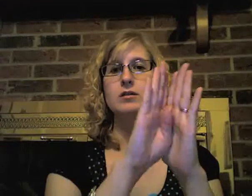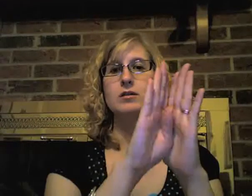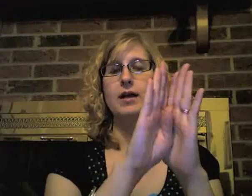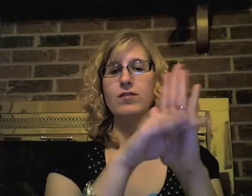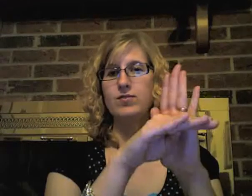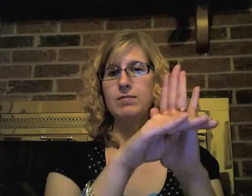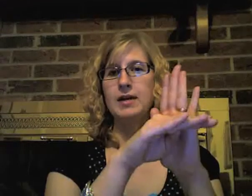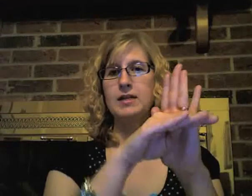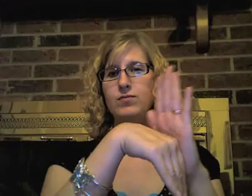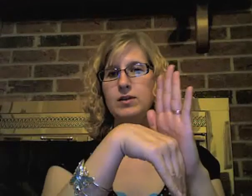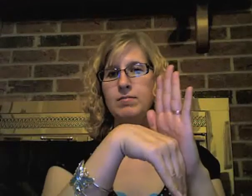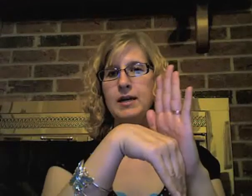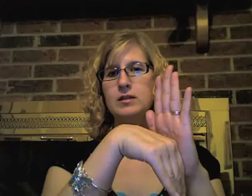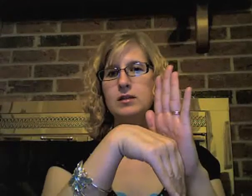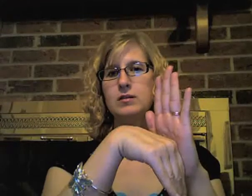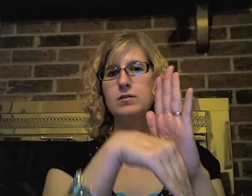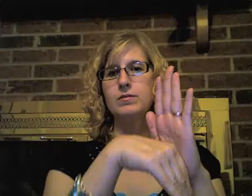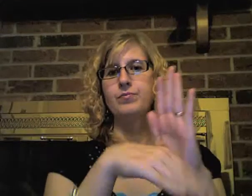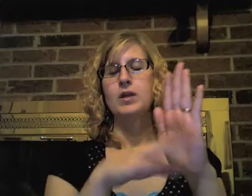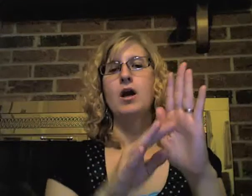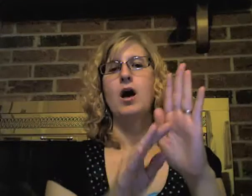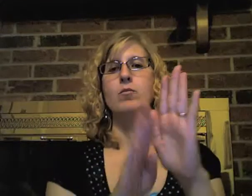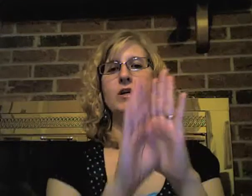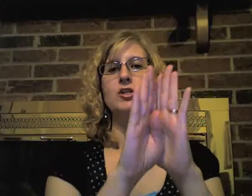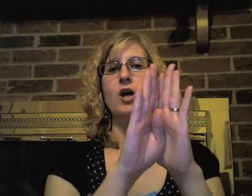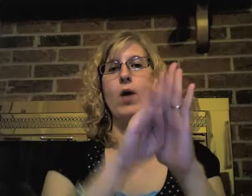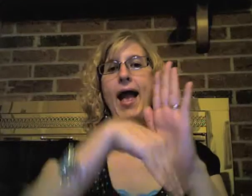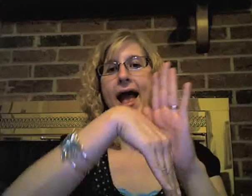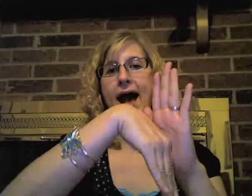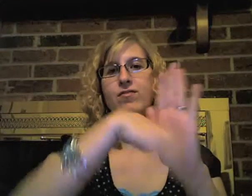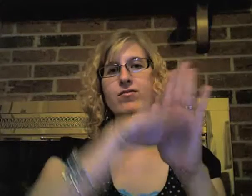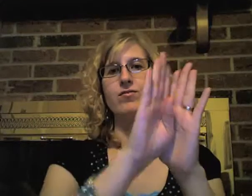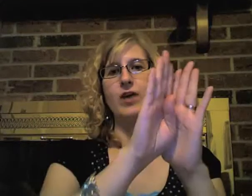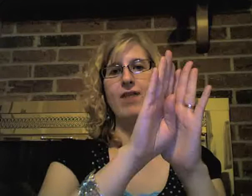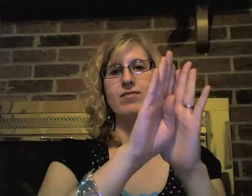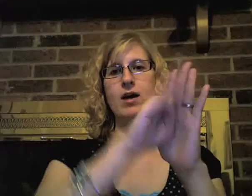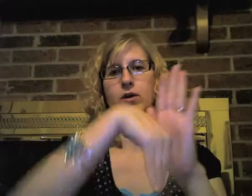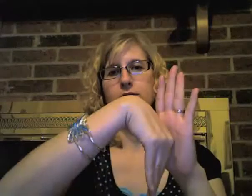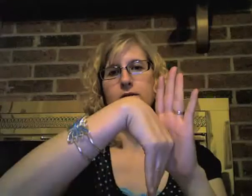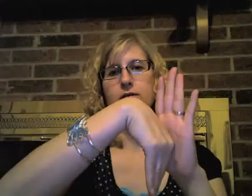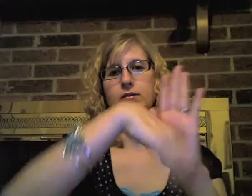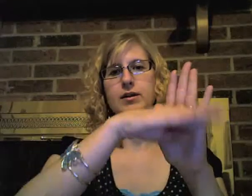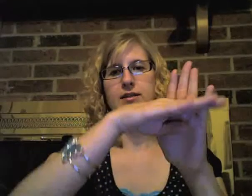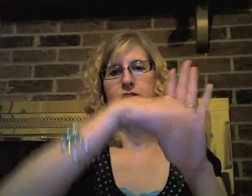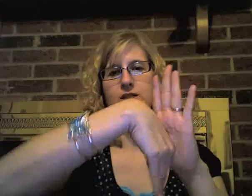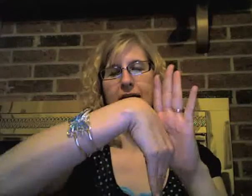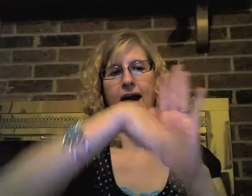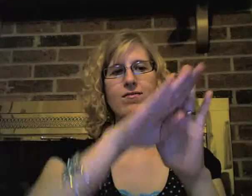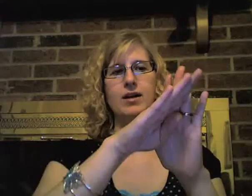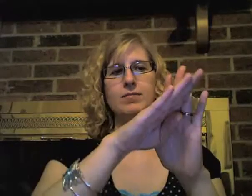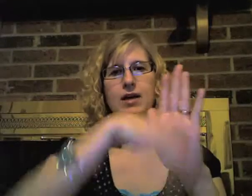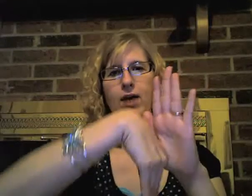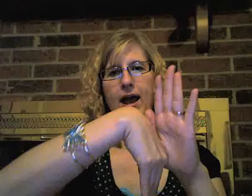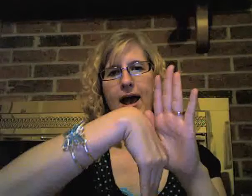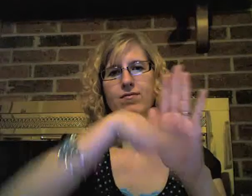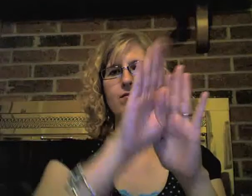minutes. We can show half for half an hour, because it's just half. It comes down half an